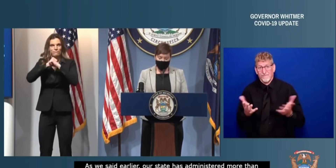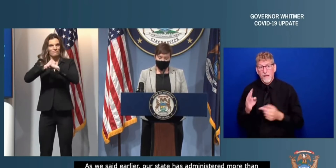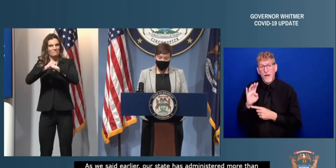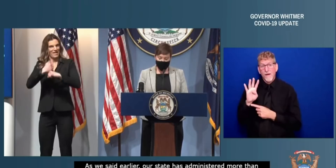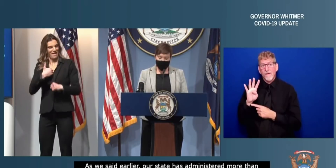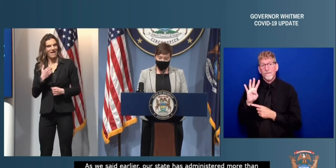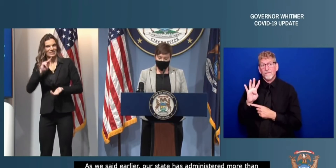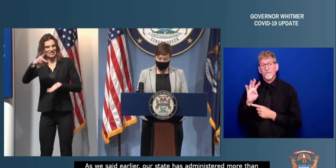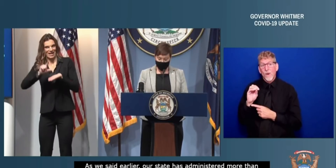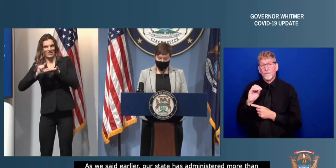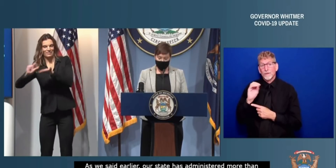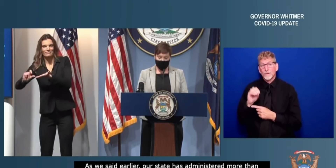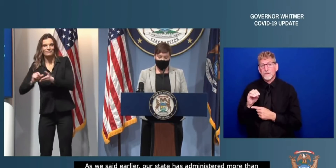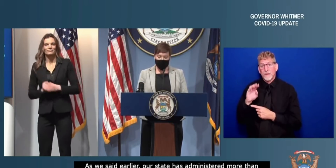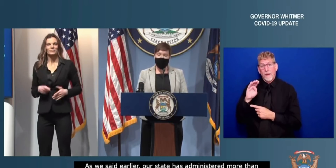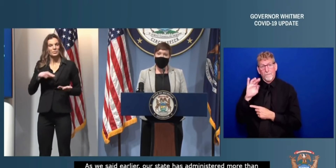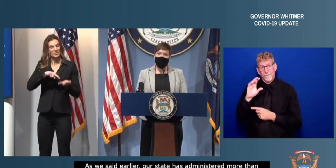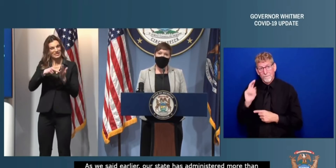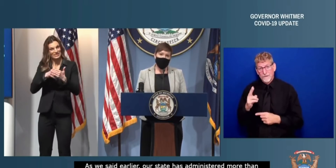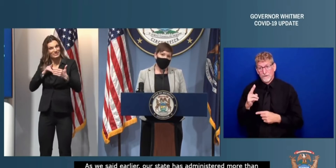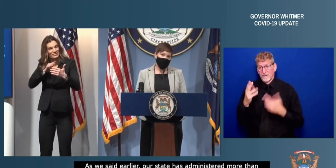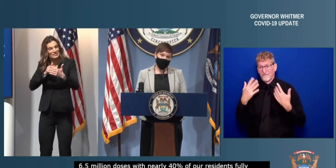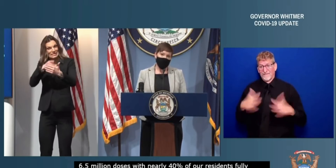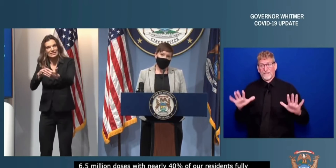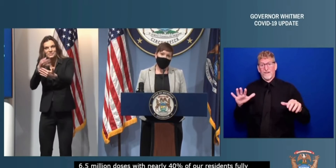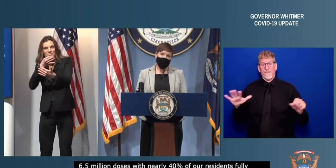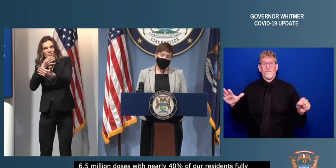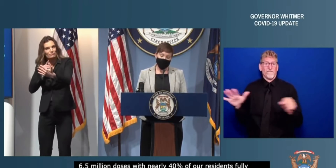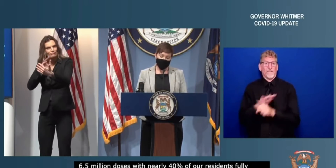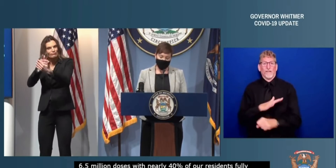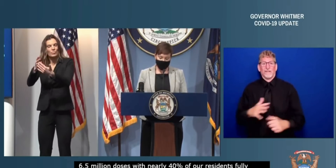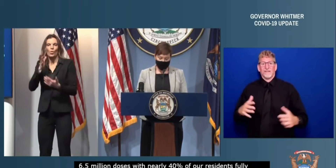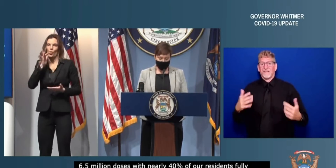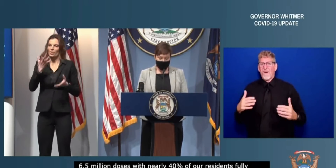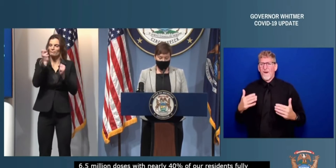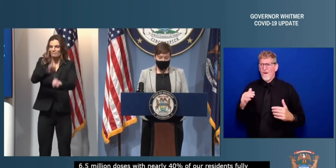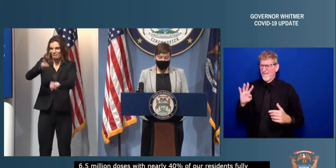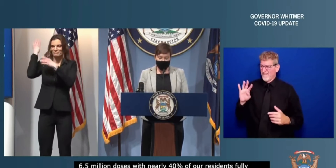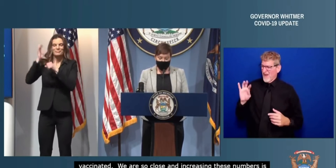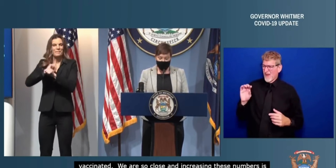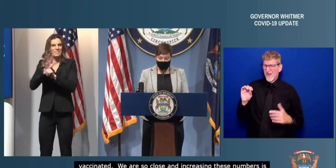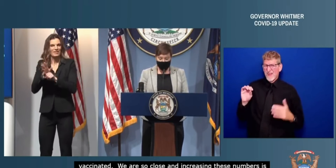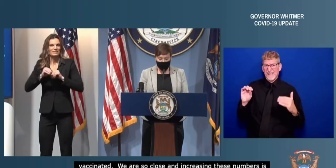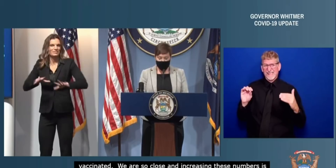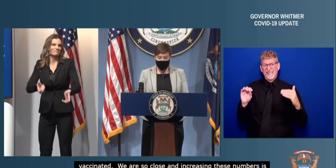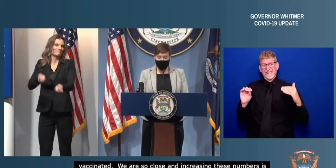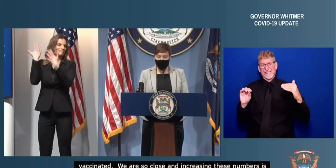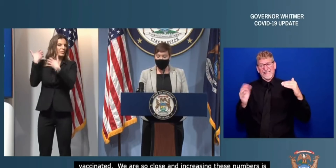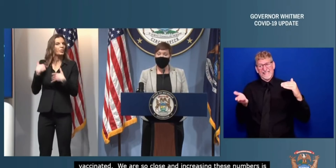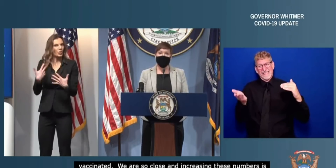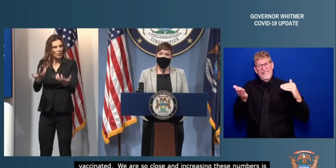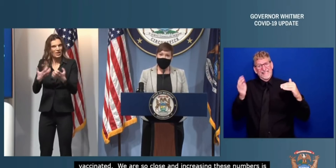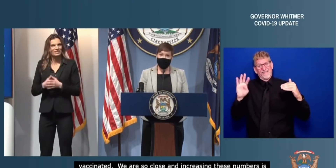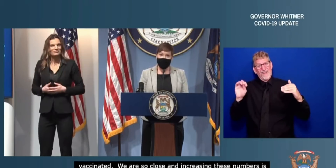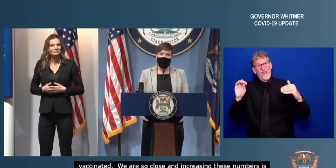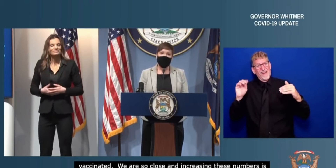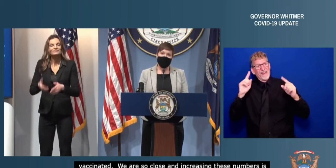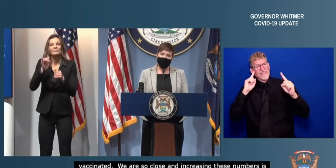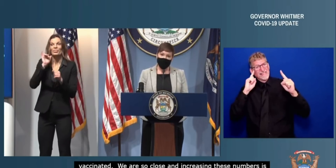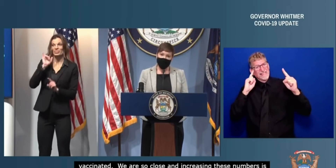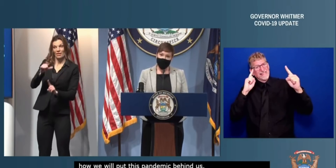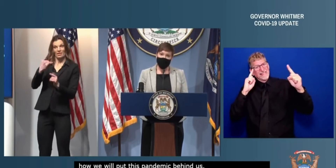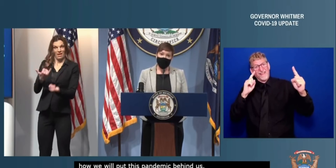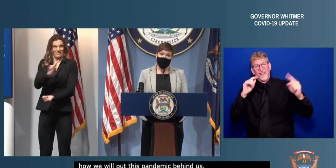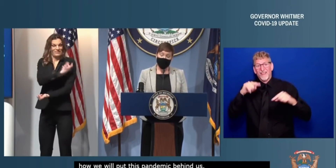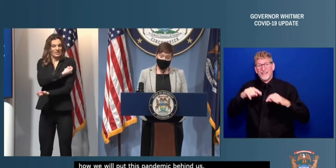close, and increasing these numbers is how we will put this pandemic behind us. It's how we will keep the people we love safe